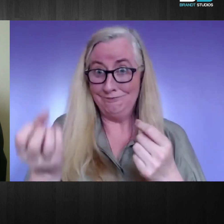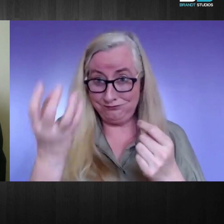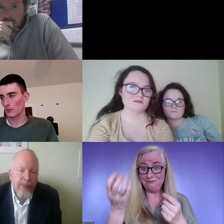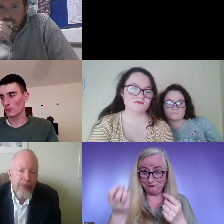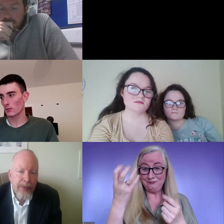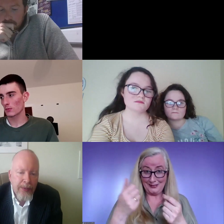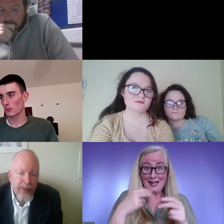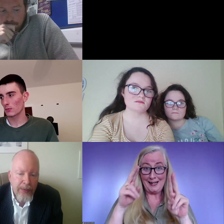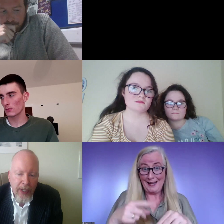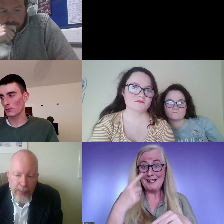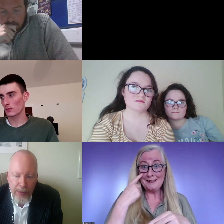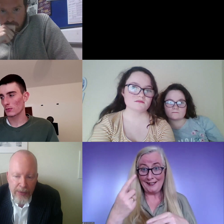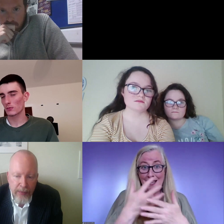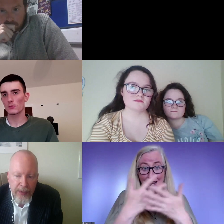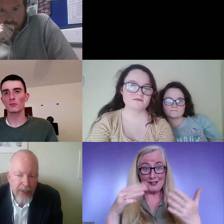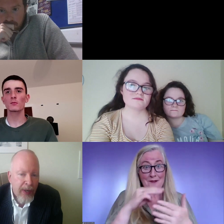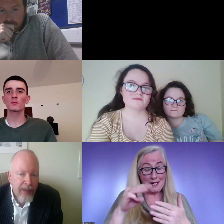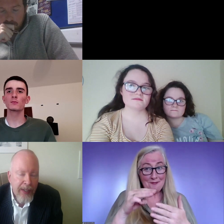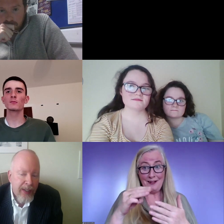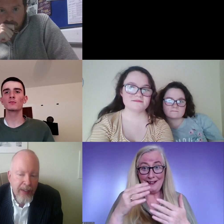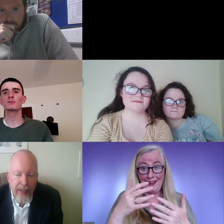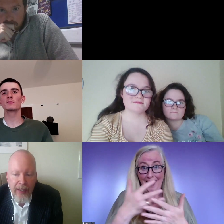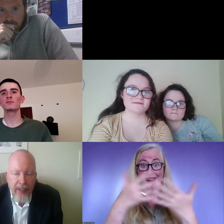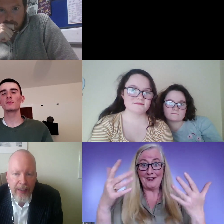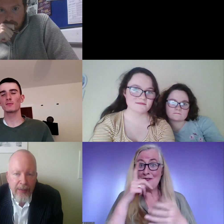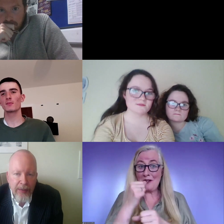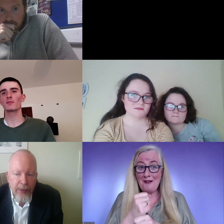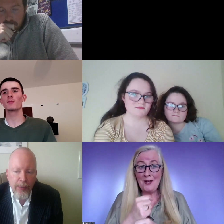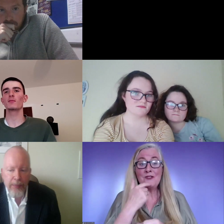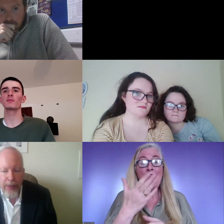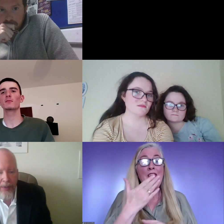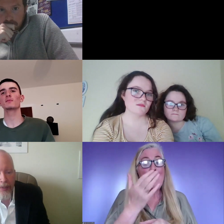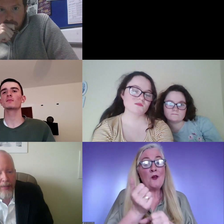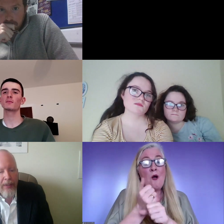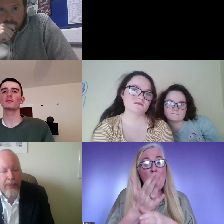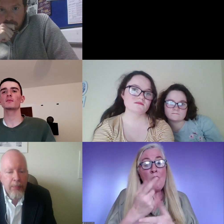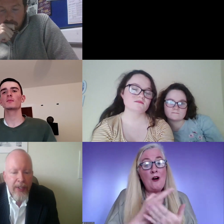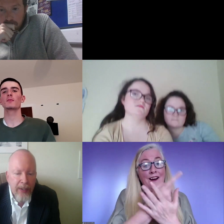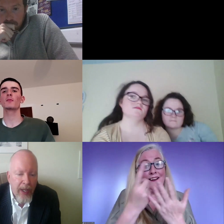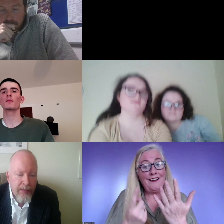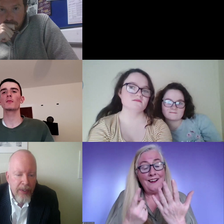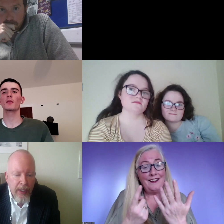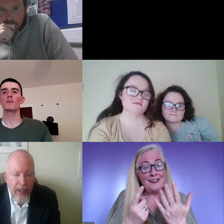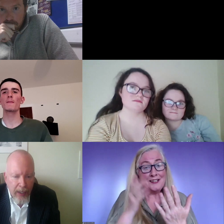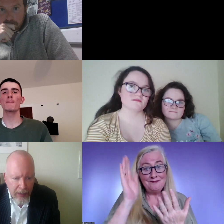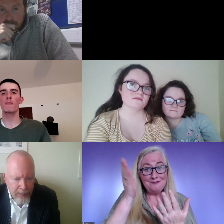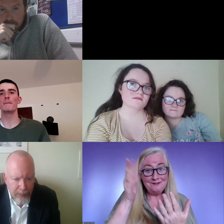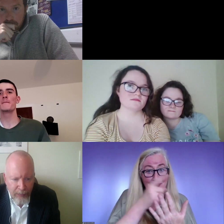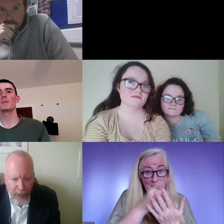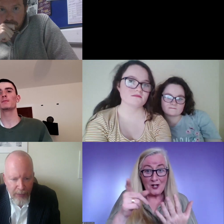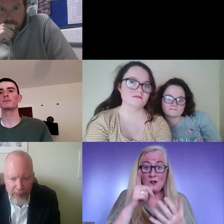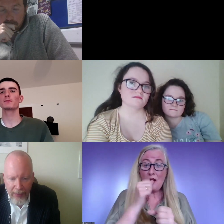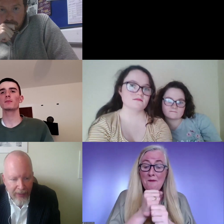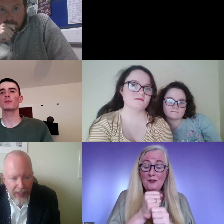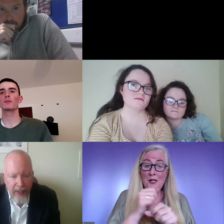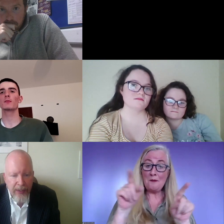for your contributions and for shedding light on the role of music and literature play in our lives.